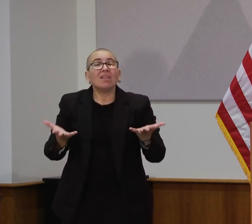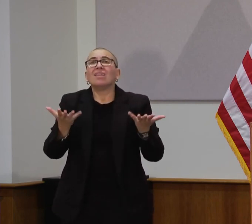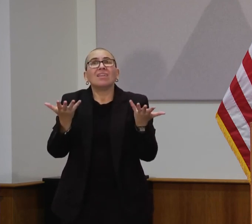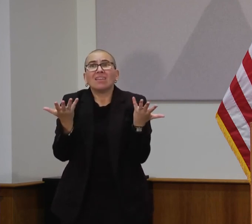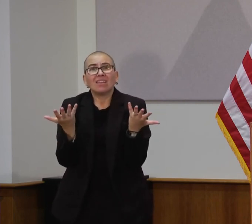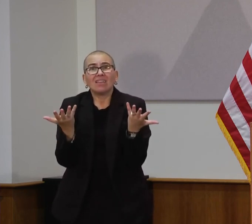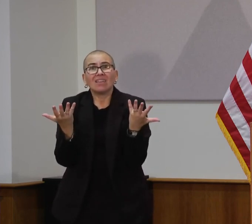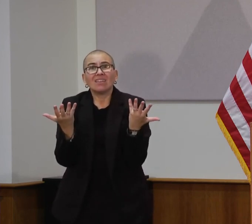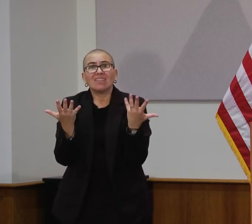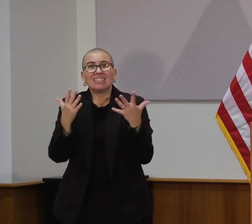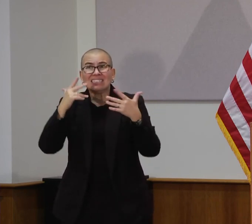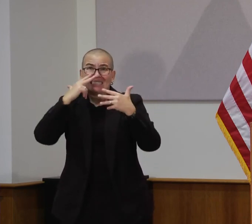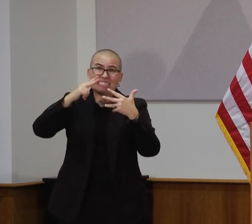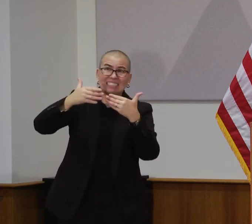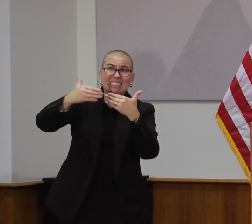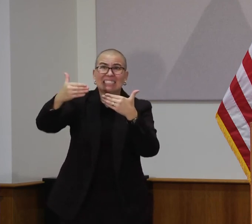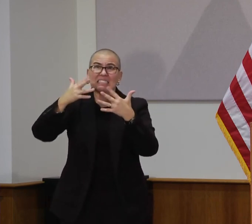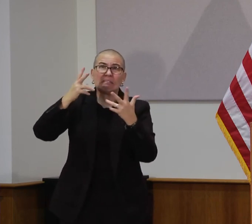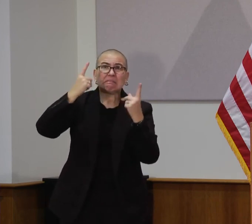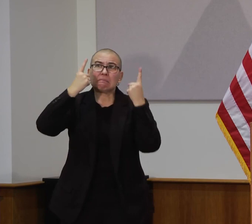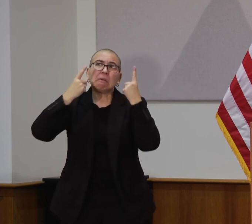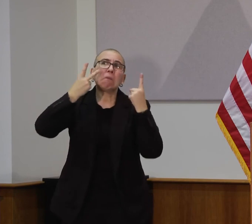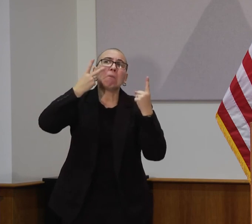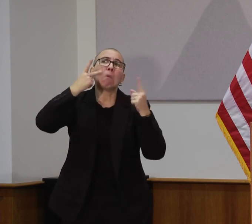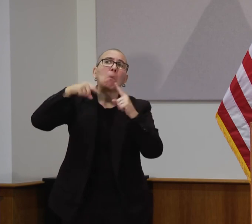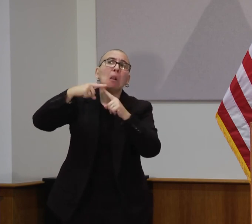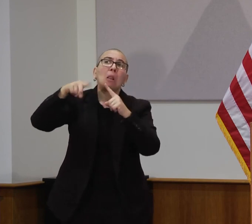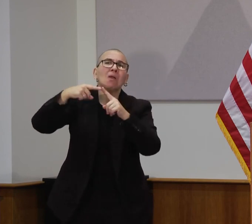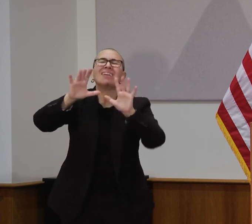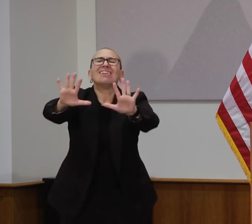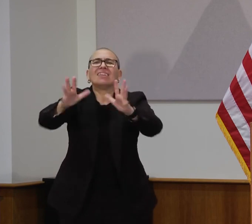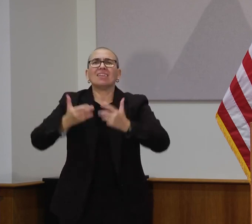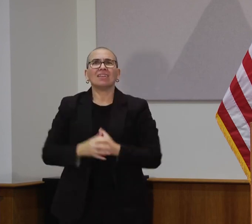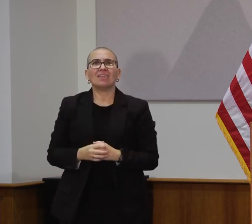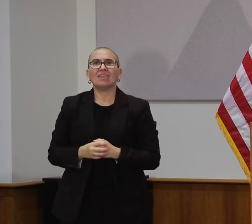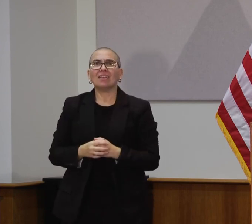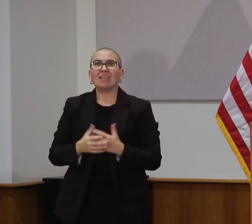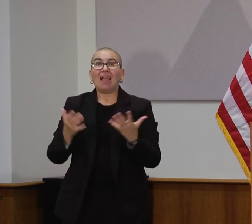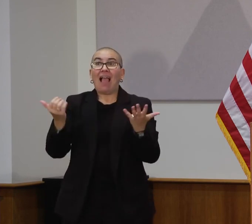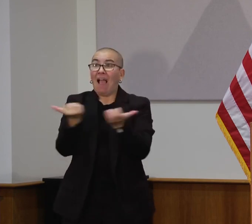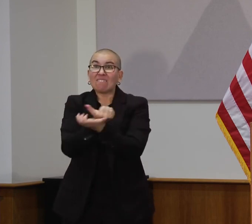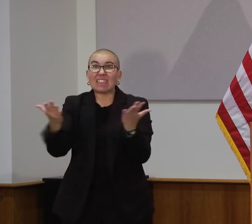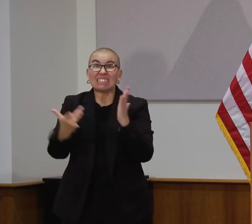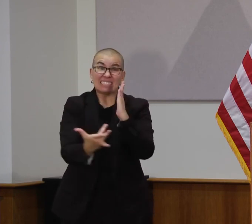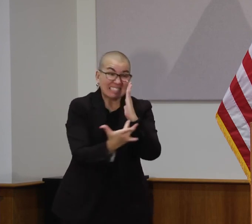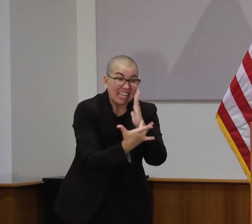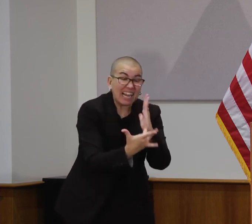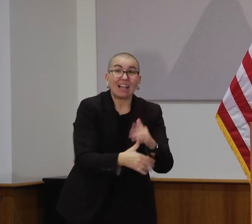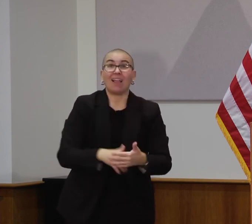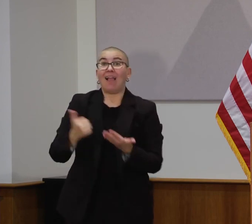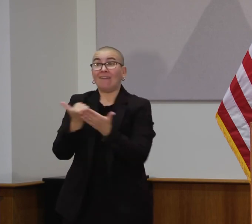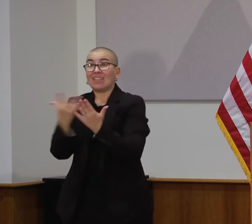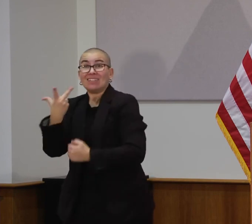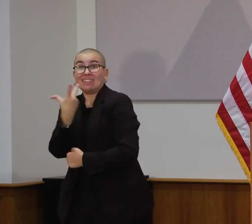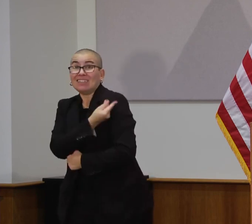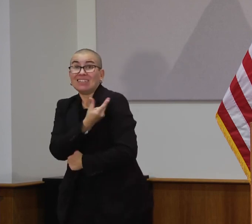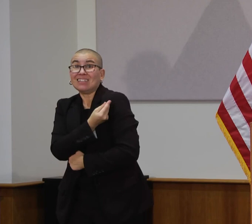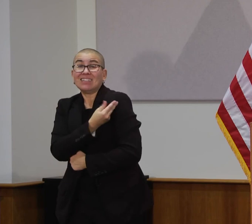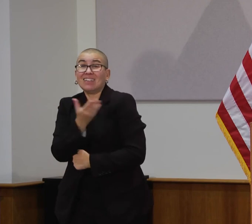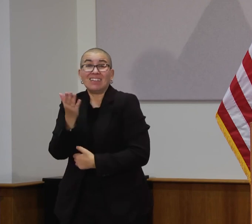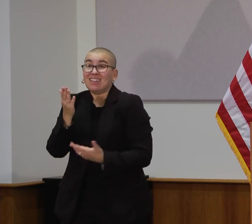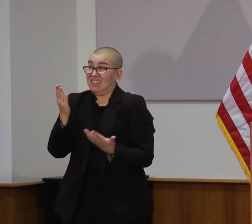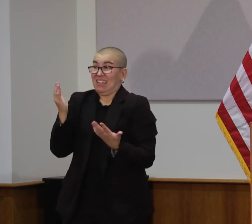get? And all of the technology and all of the breakthroughs on vaccines are not the most important thing right